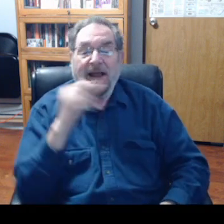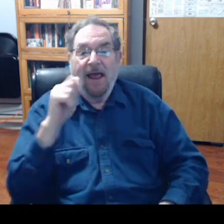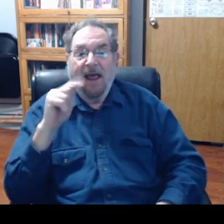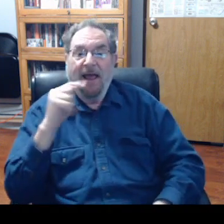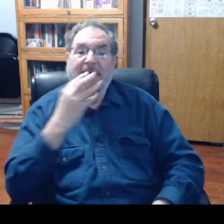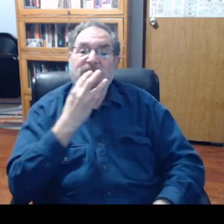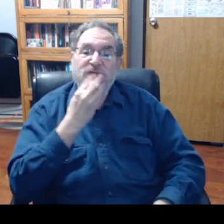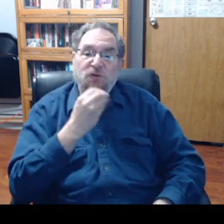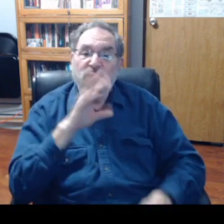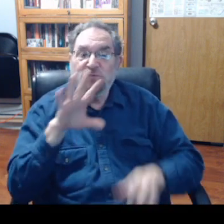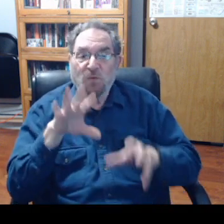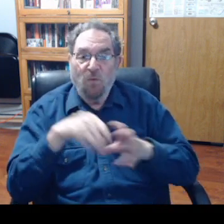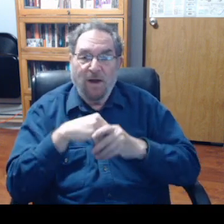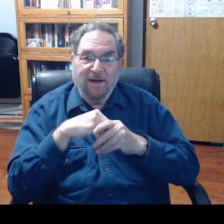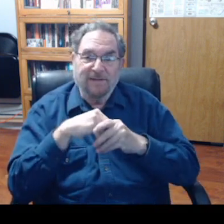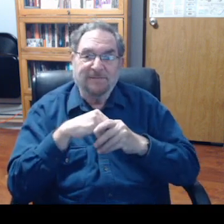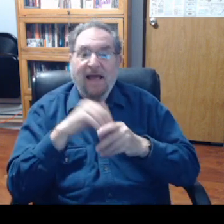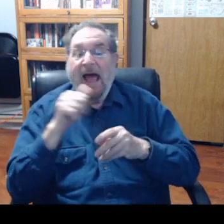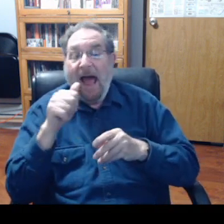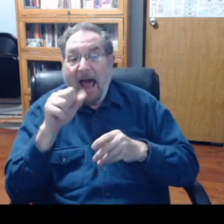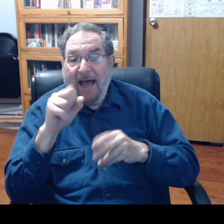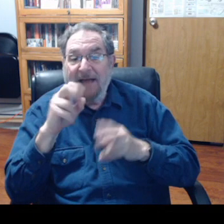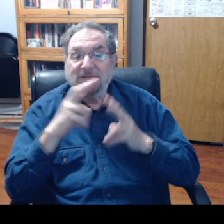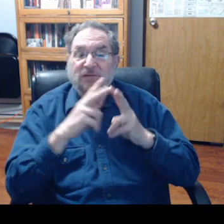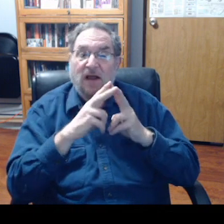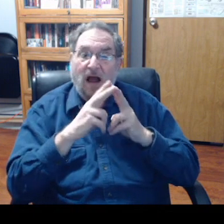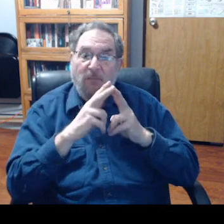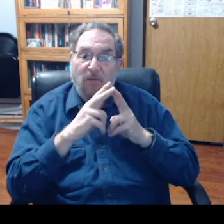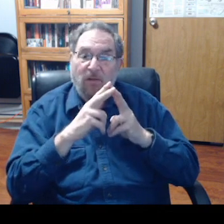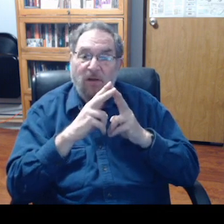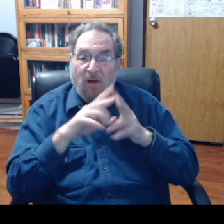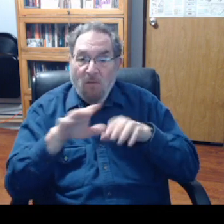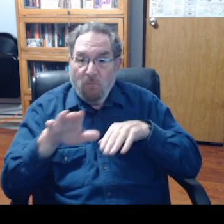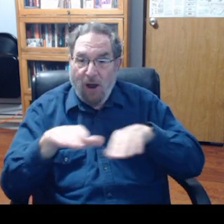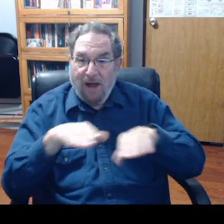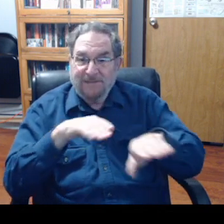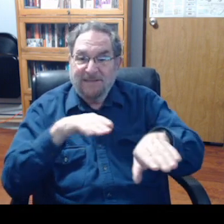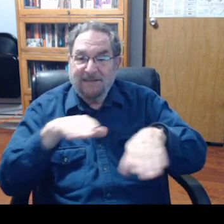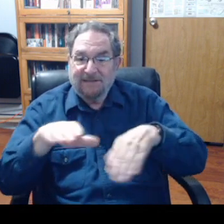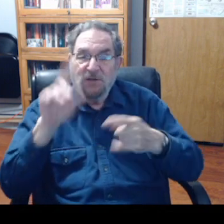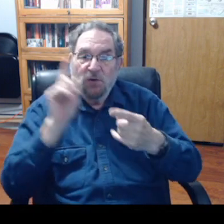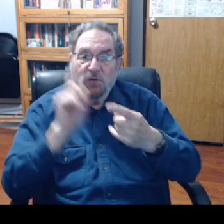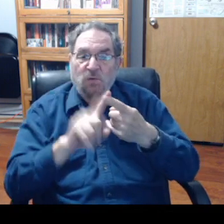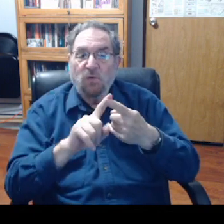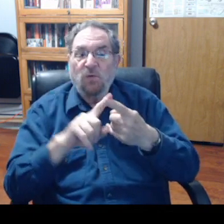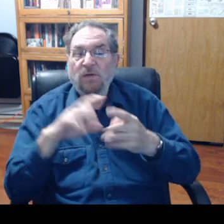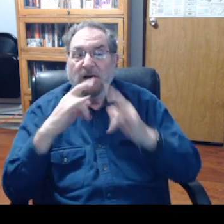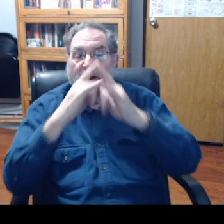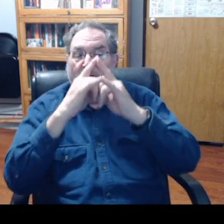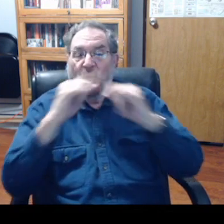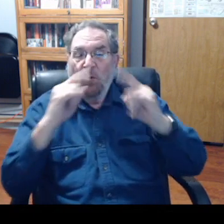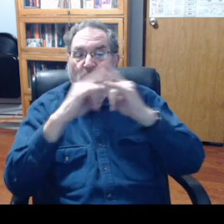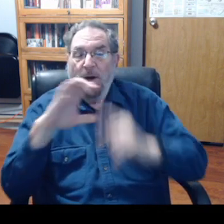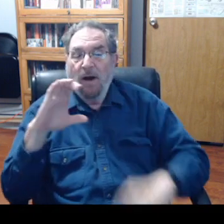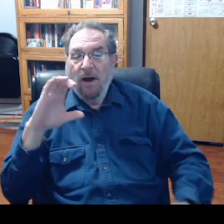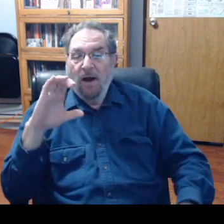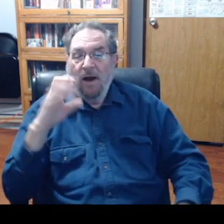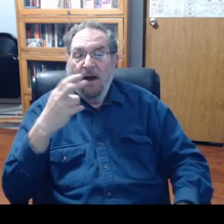recited at Jewish weddings as the couple processed to the